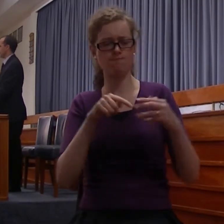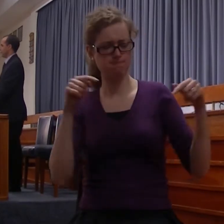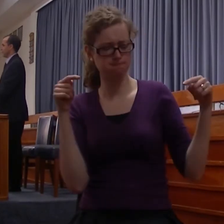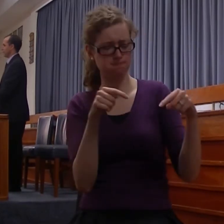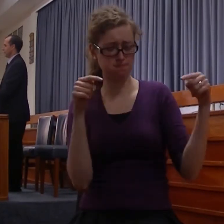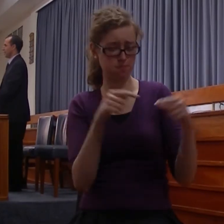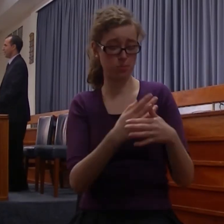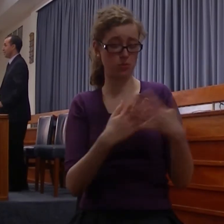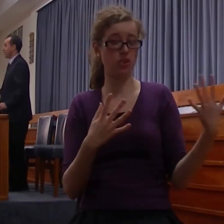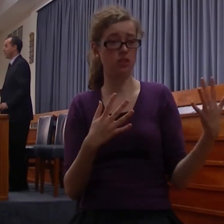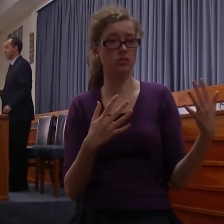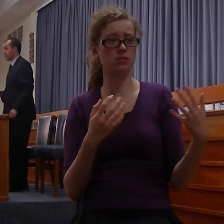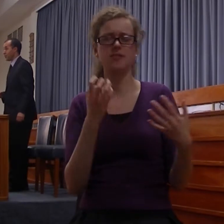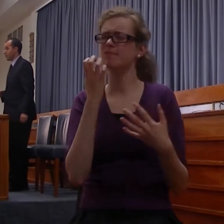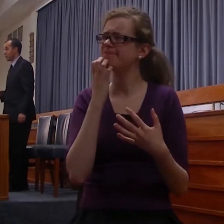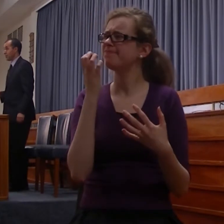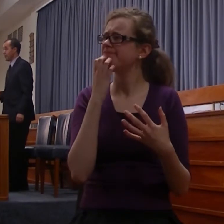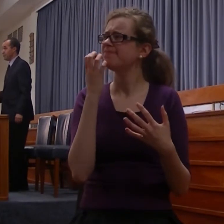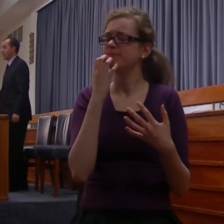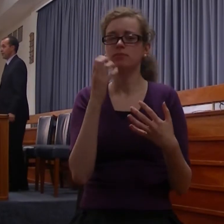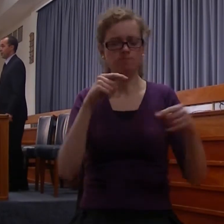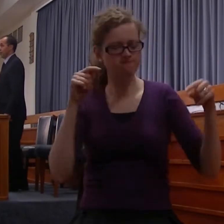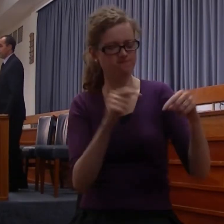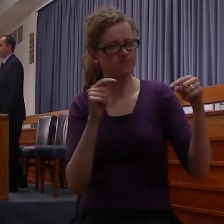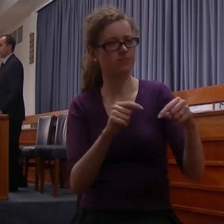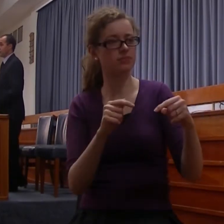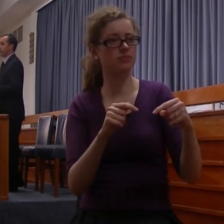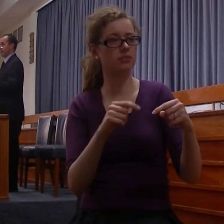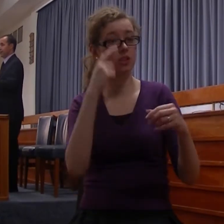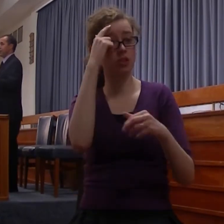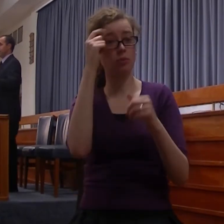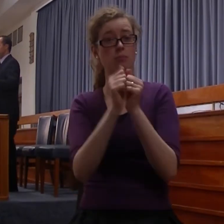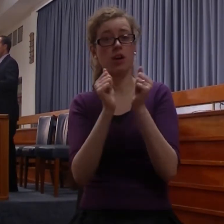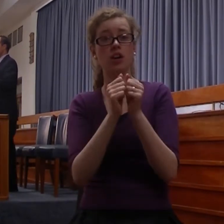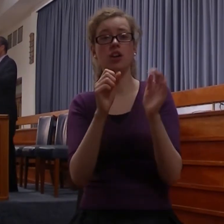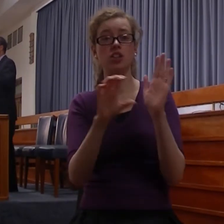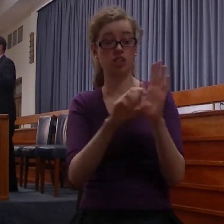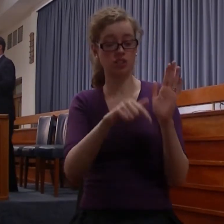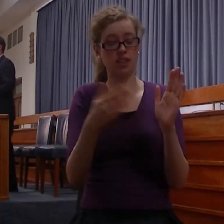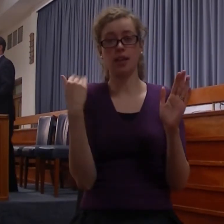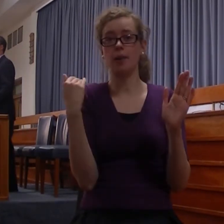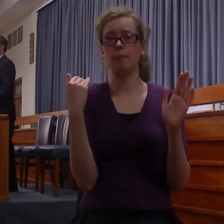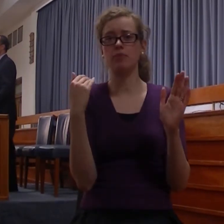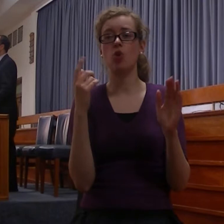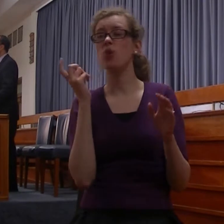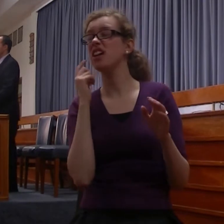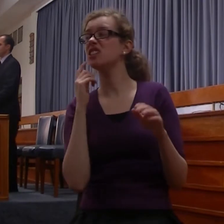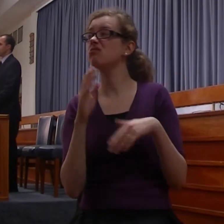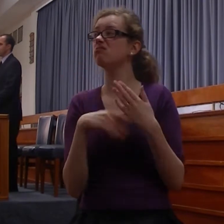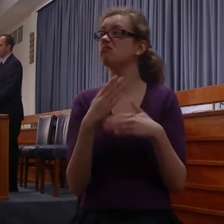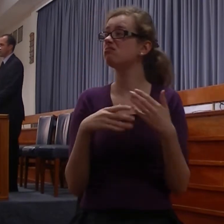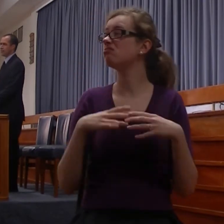2 and 3 is that they suffered great persecution. And believe me, the churches